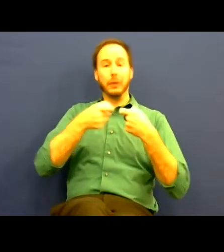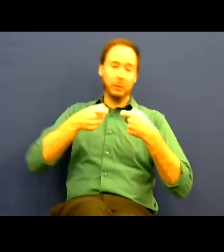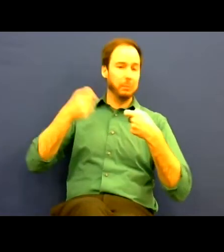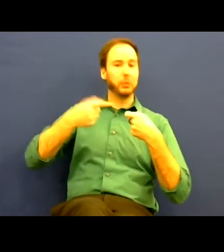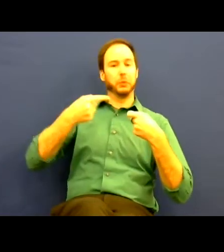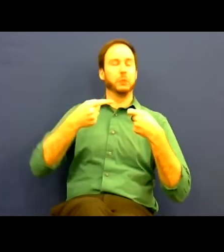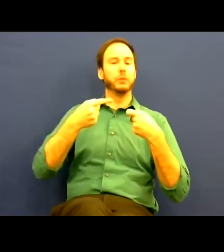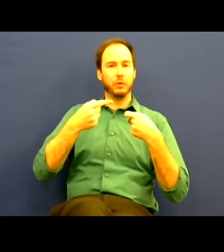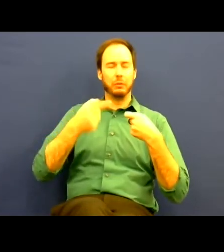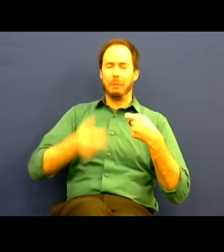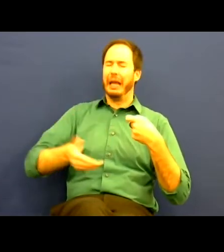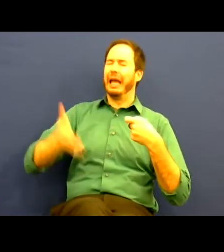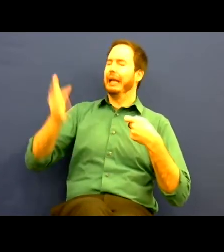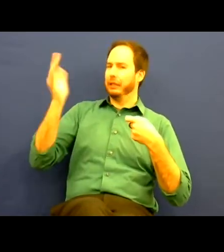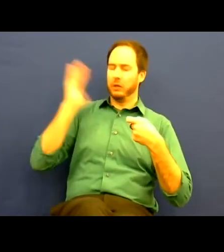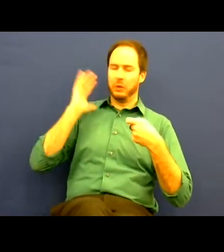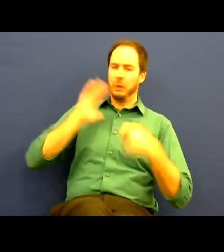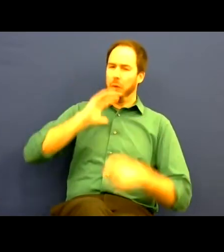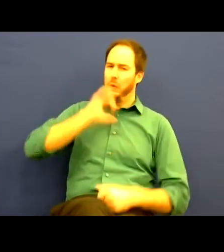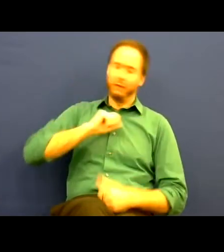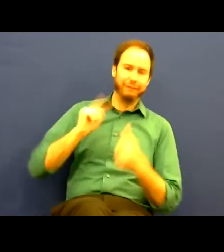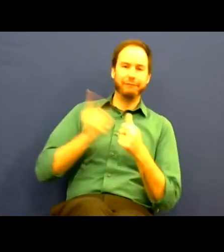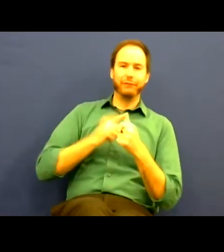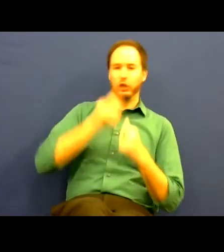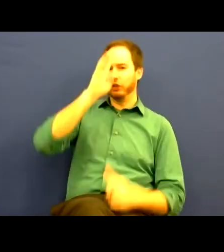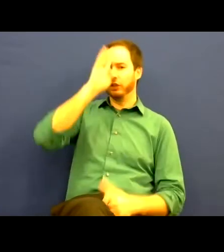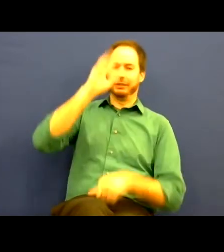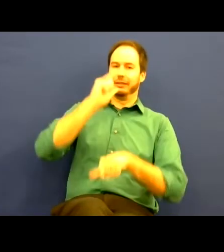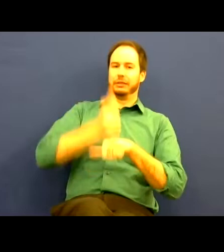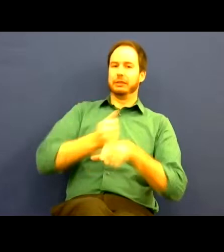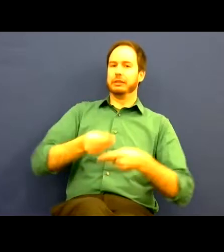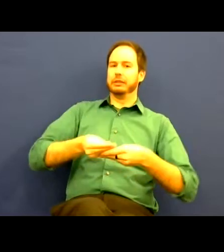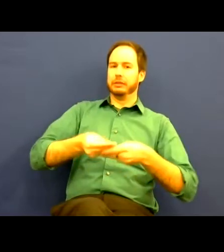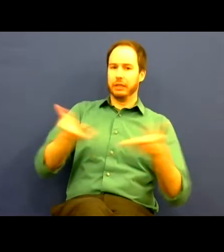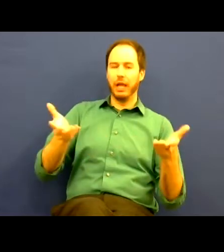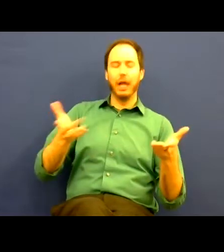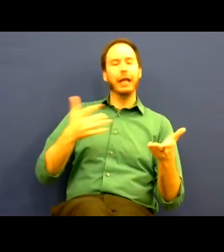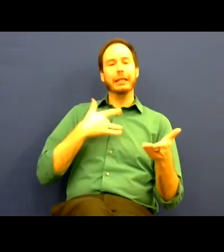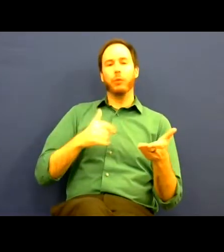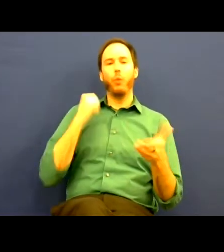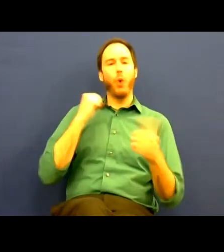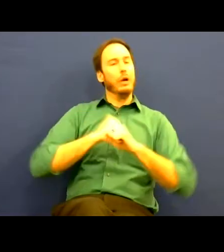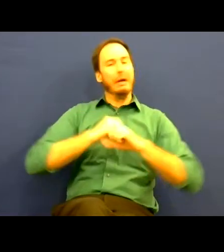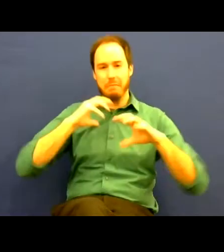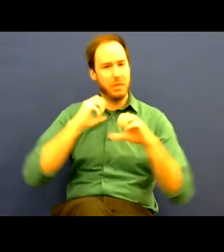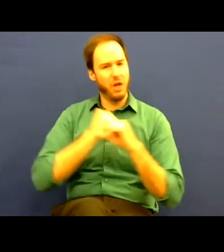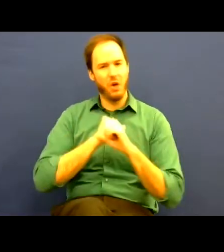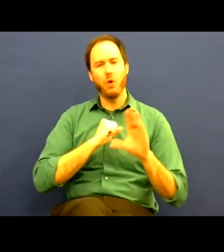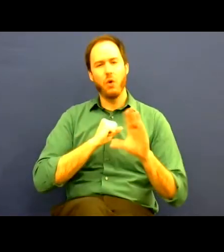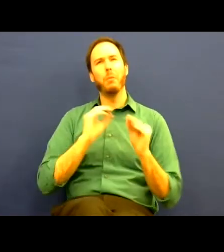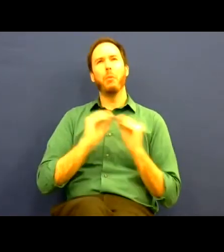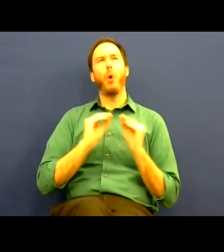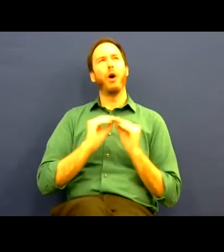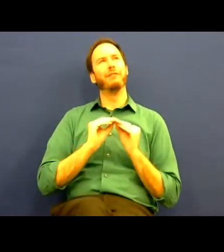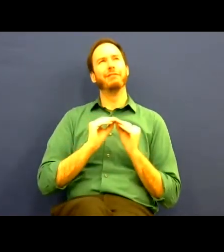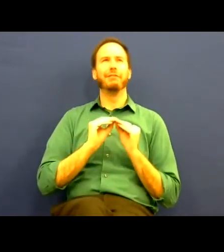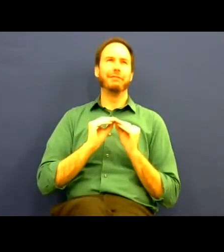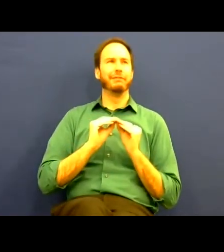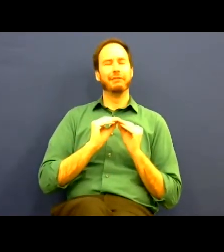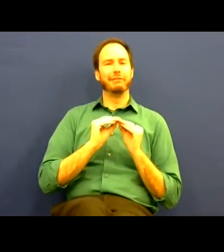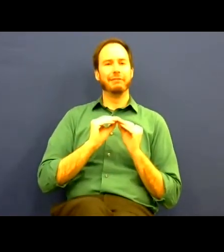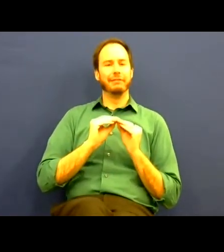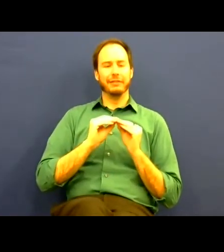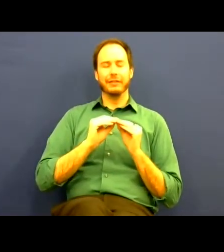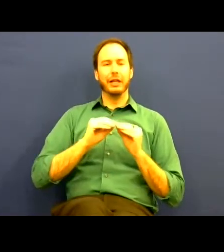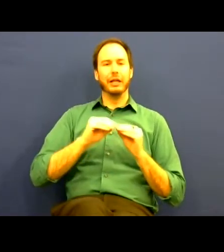was years and years ago when they were first coming on the scene. They typically don't explode. They do send